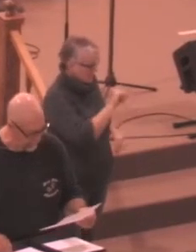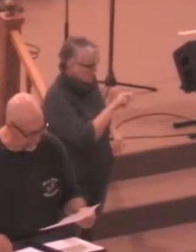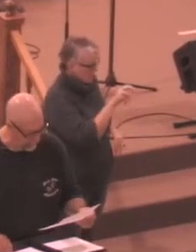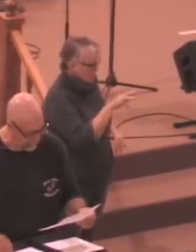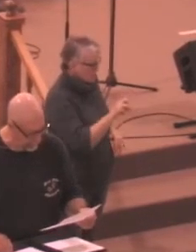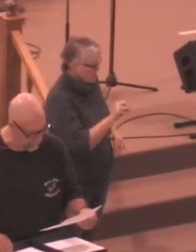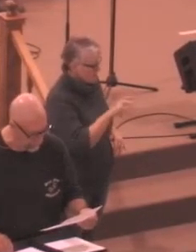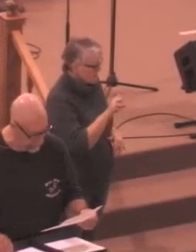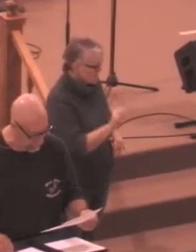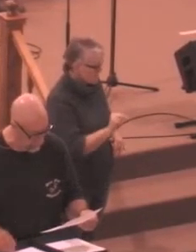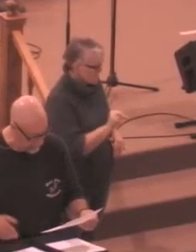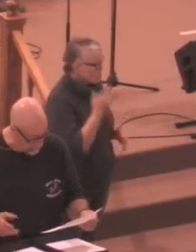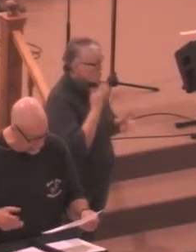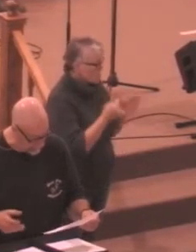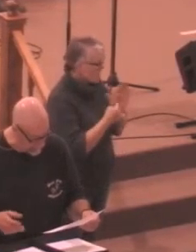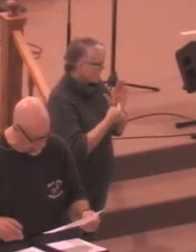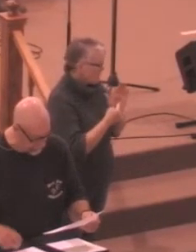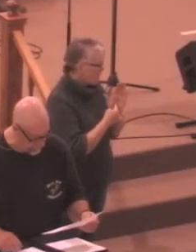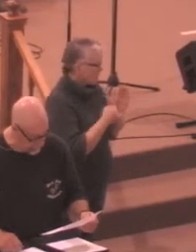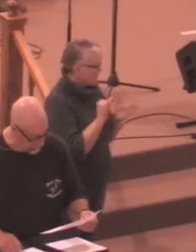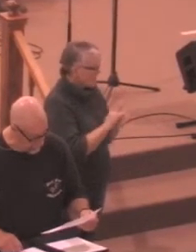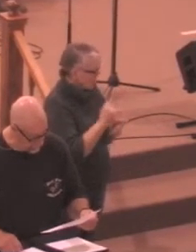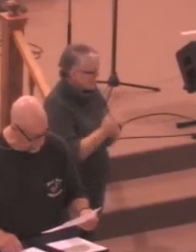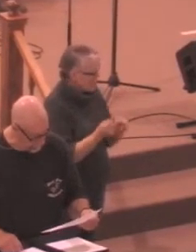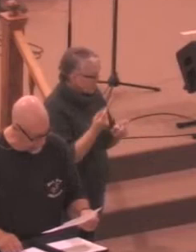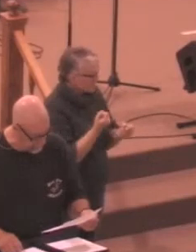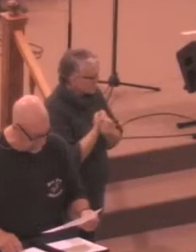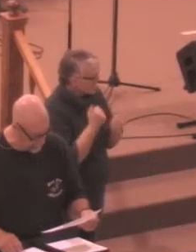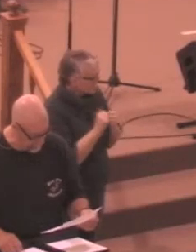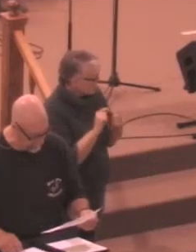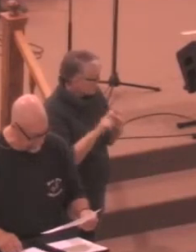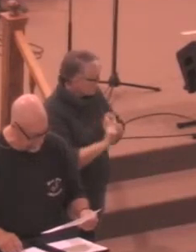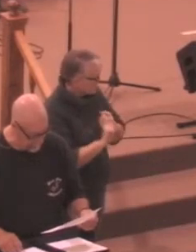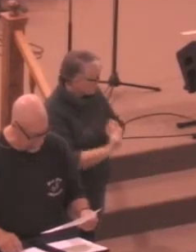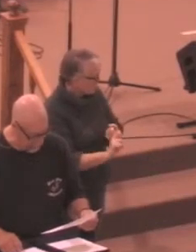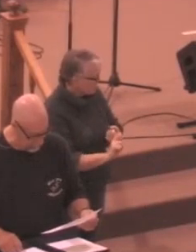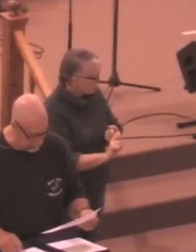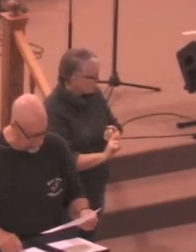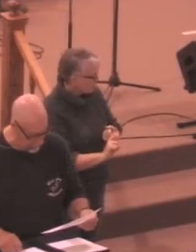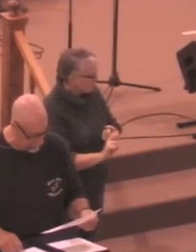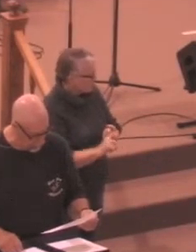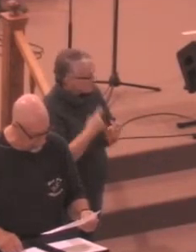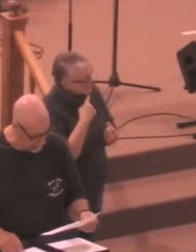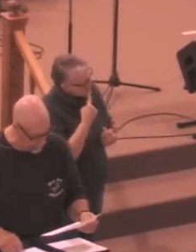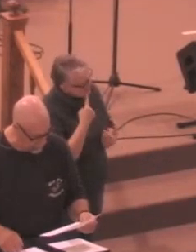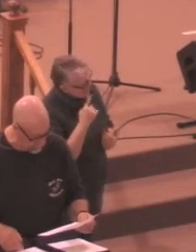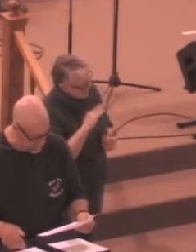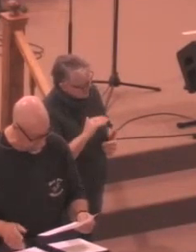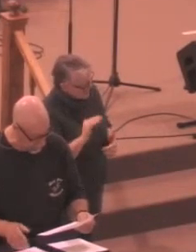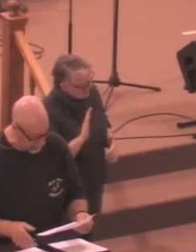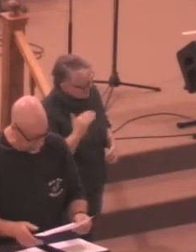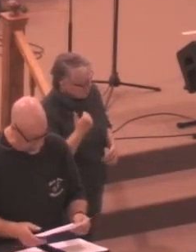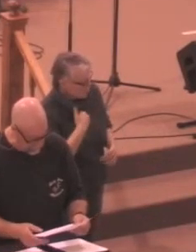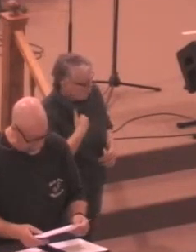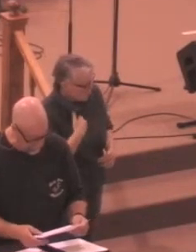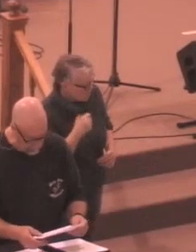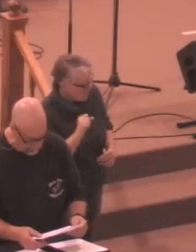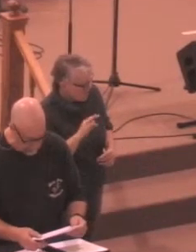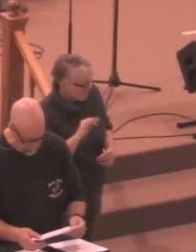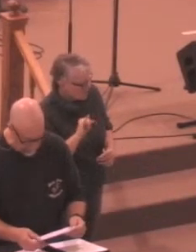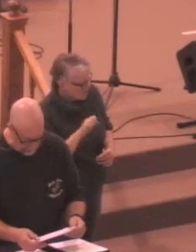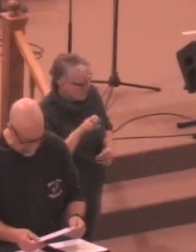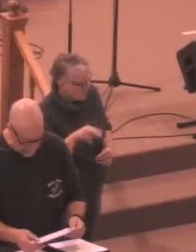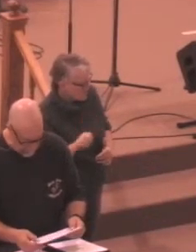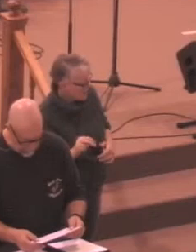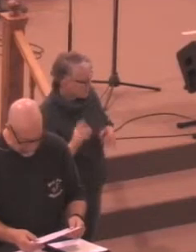of phileo love within a friendship. Their friendship, and says in part that the soul of Jonathan was knit to the